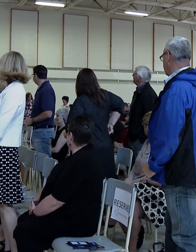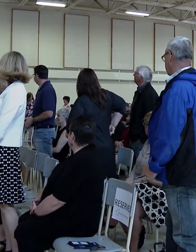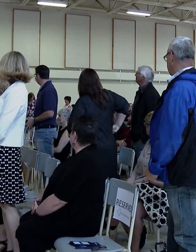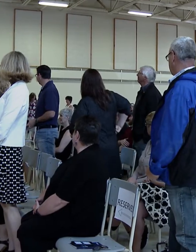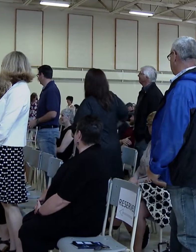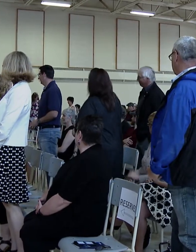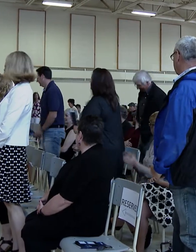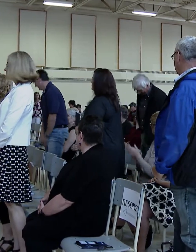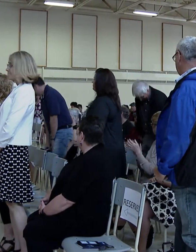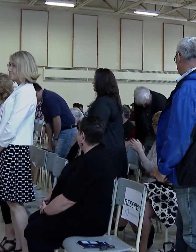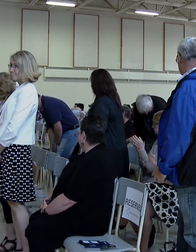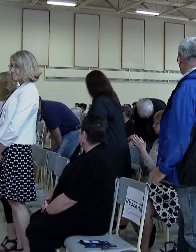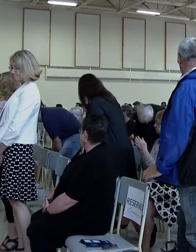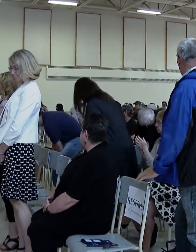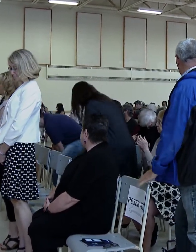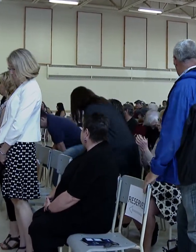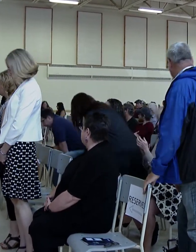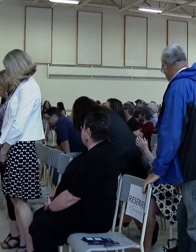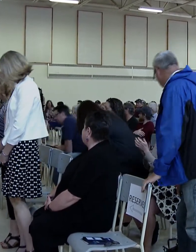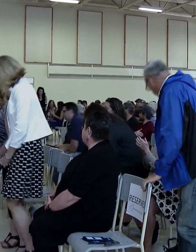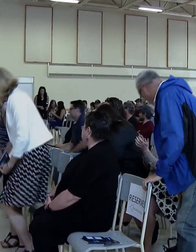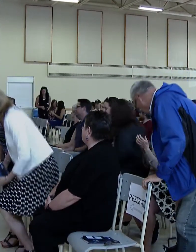Well done, thank you.